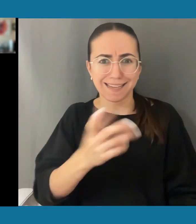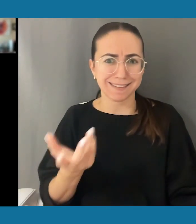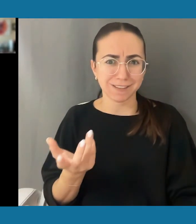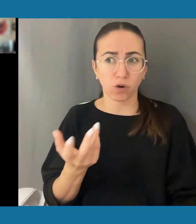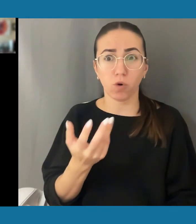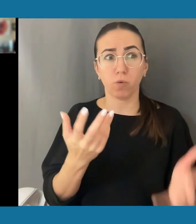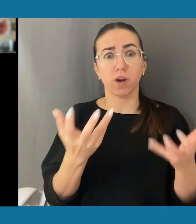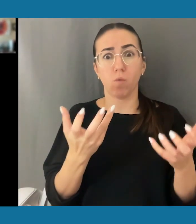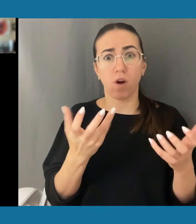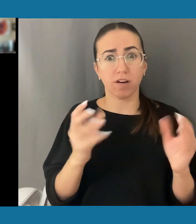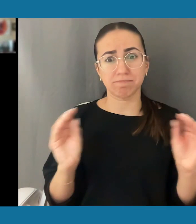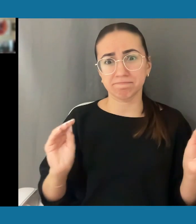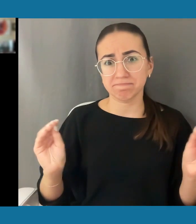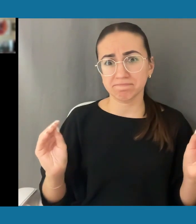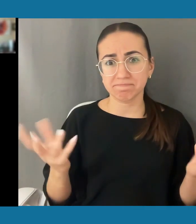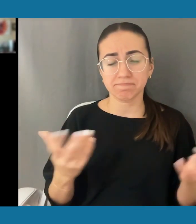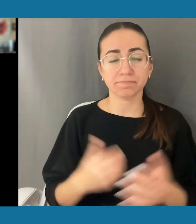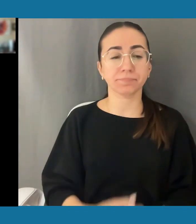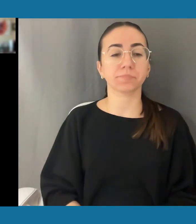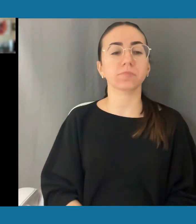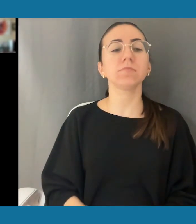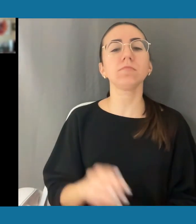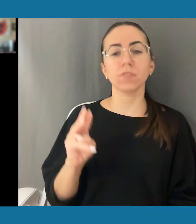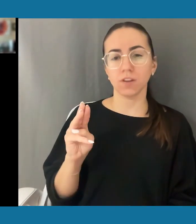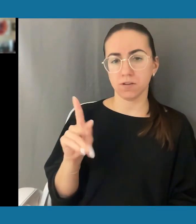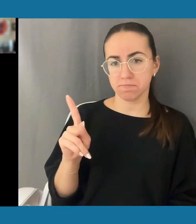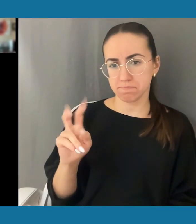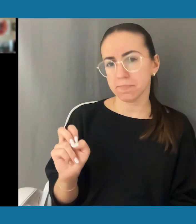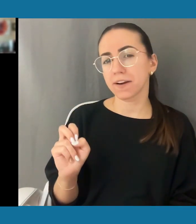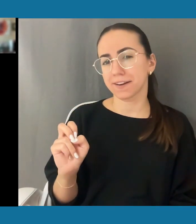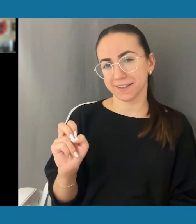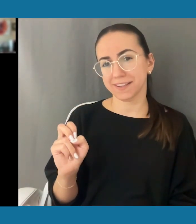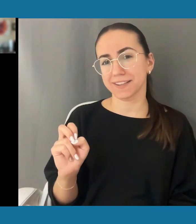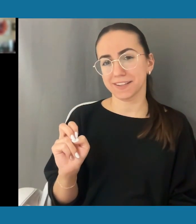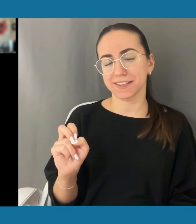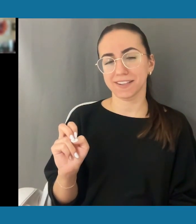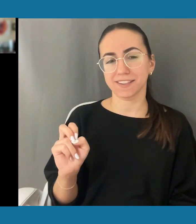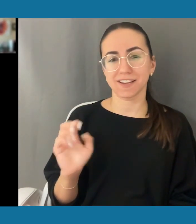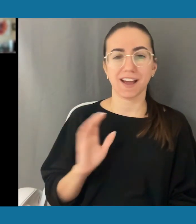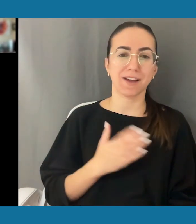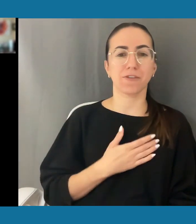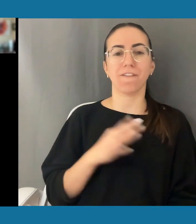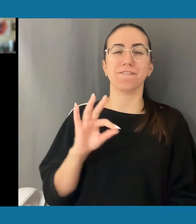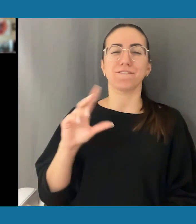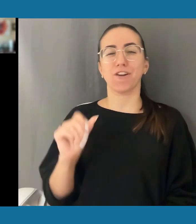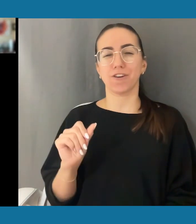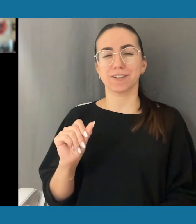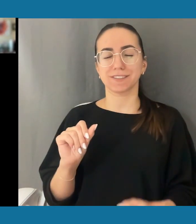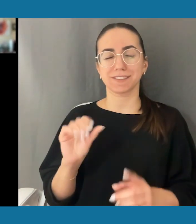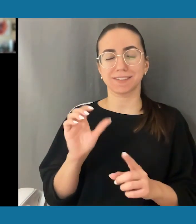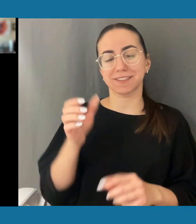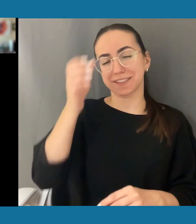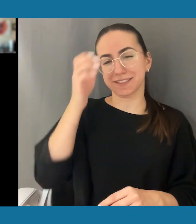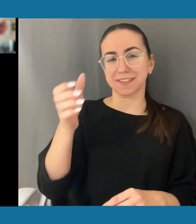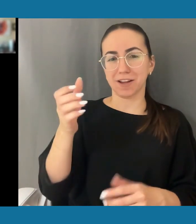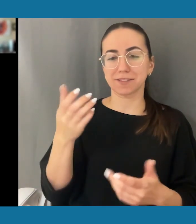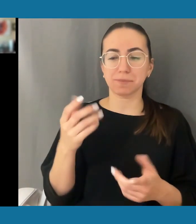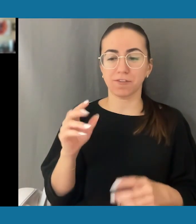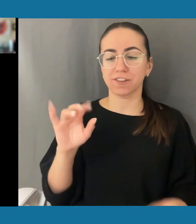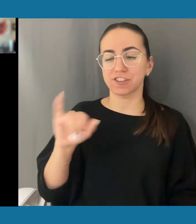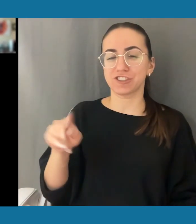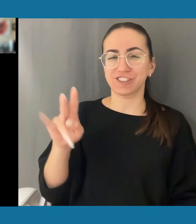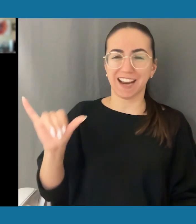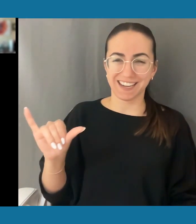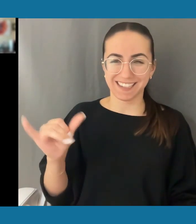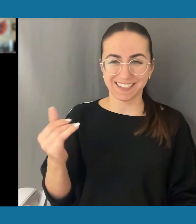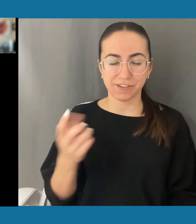Mike is our Florida's version of Jenny Hatch. So he really kicked this off. He's been a great